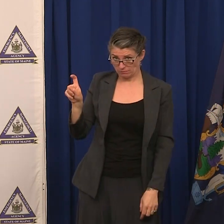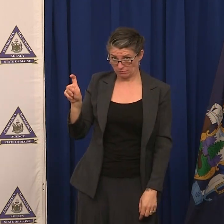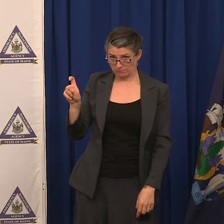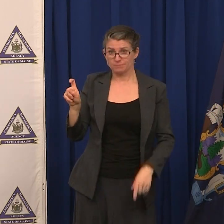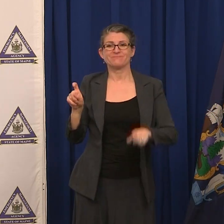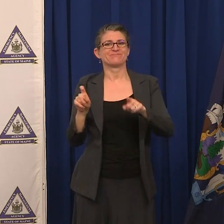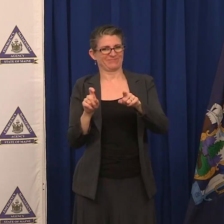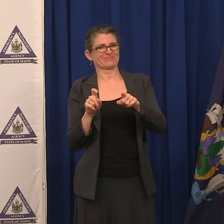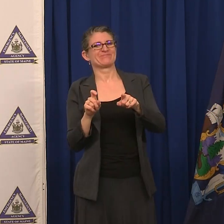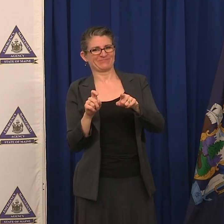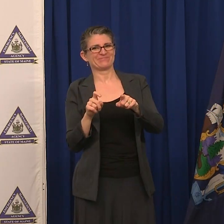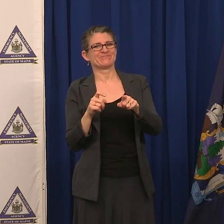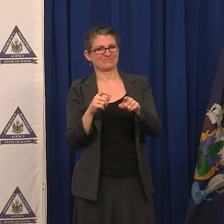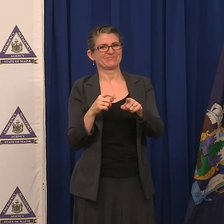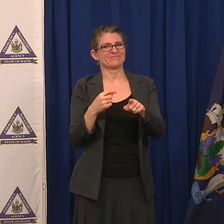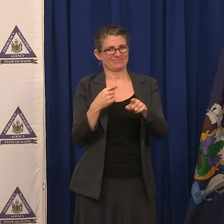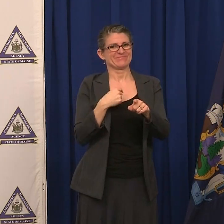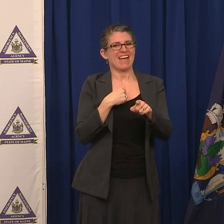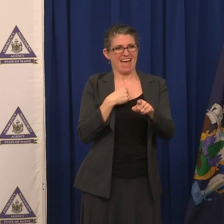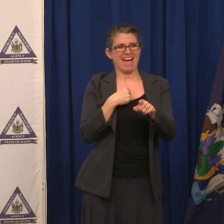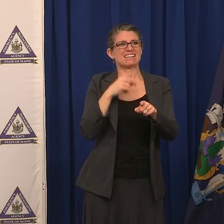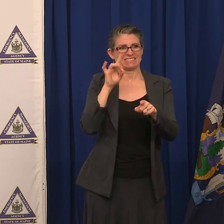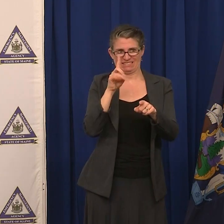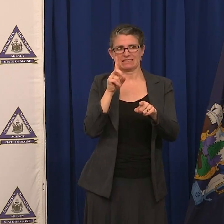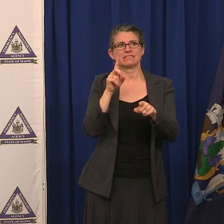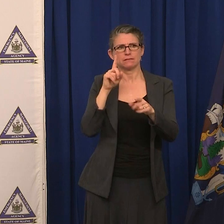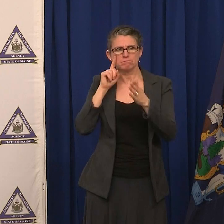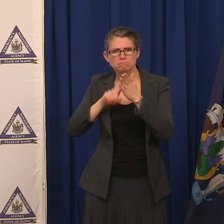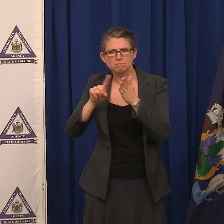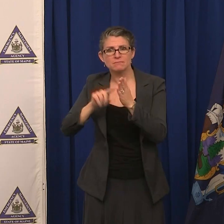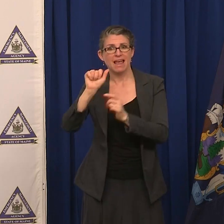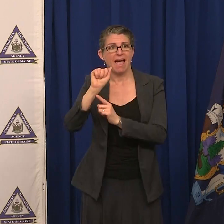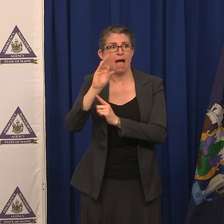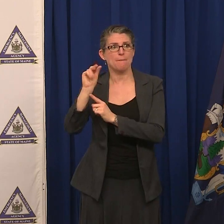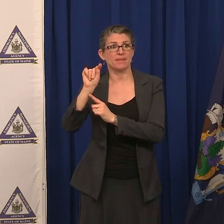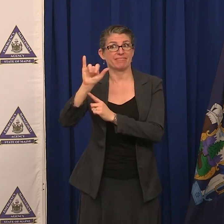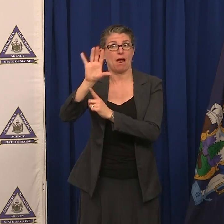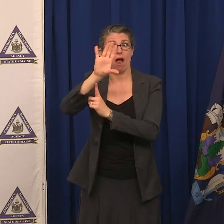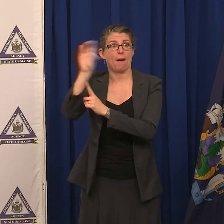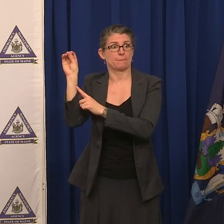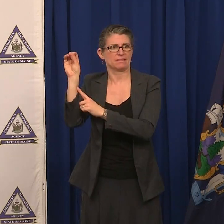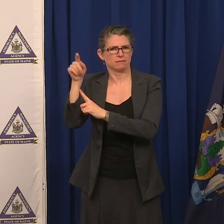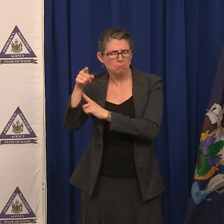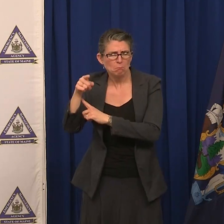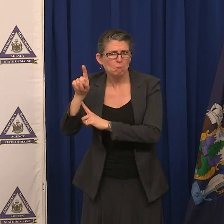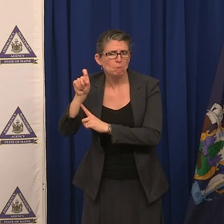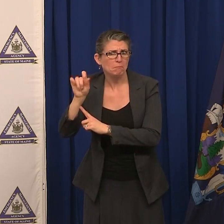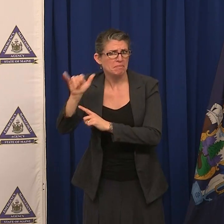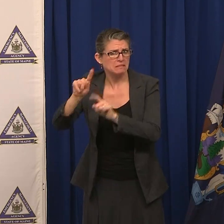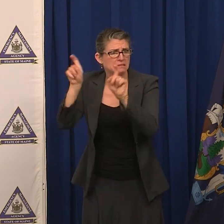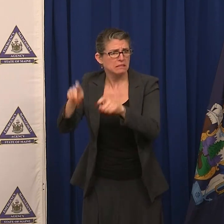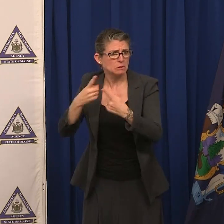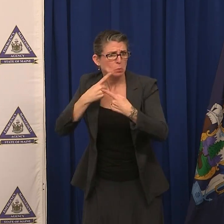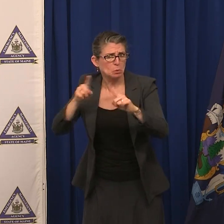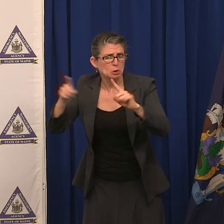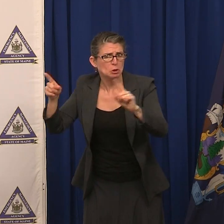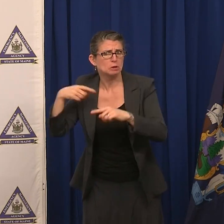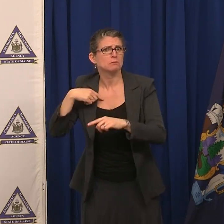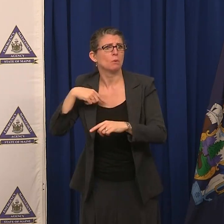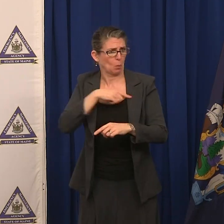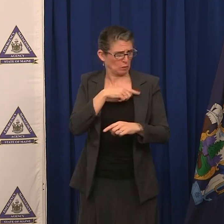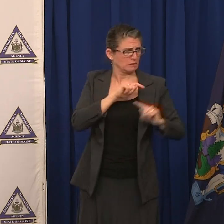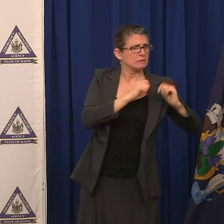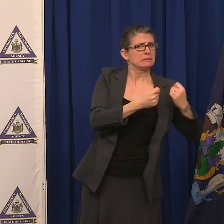as our team, have been personally following those developments. We recognize the various connections that